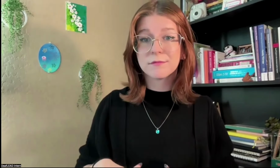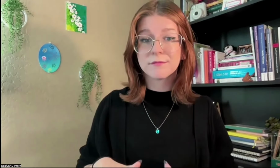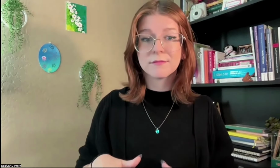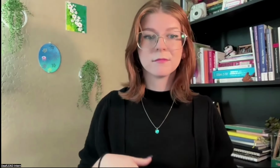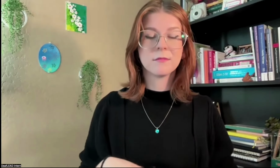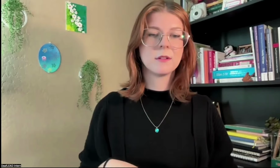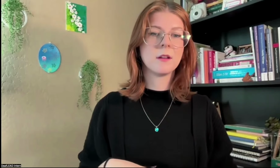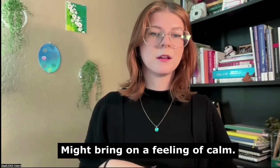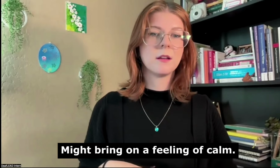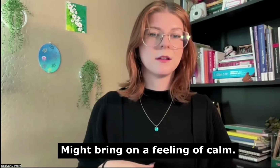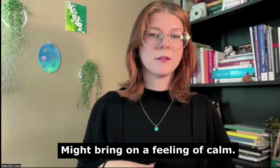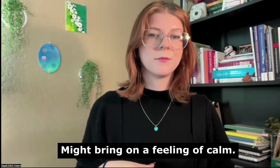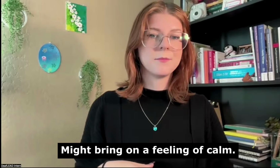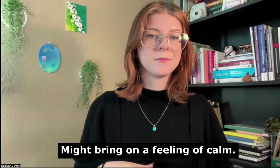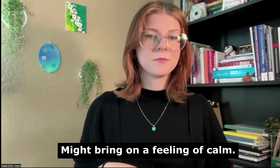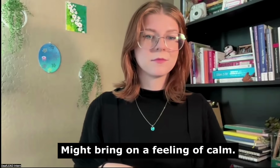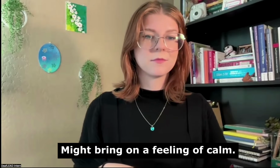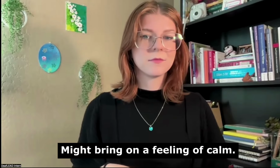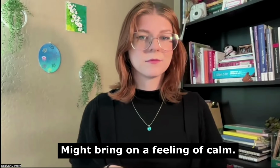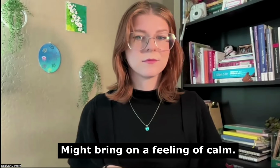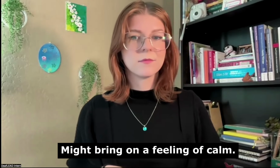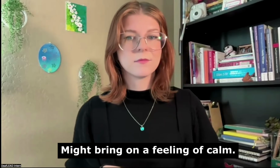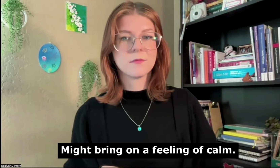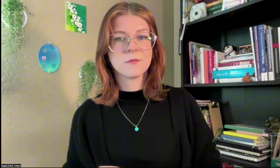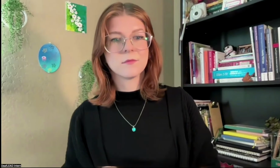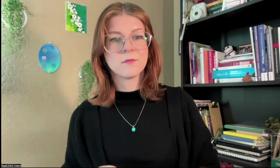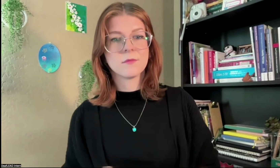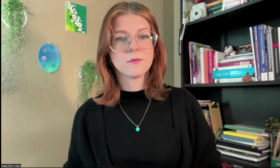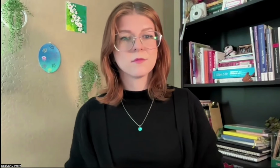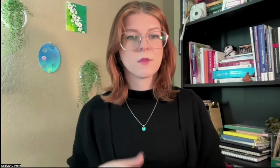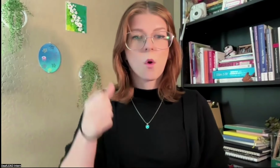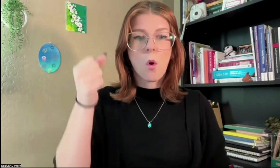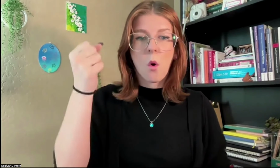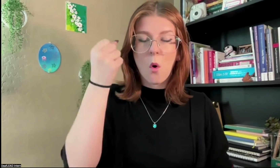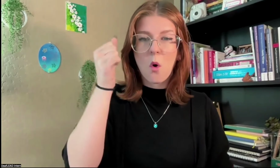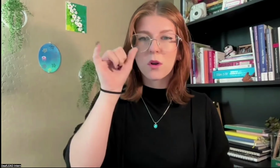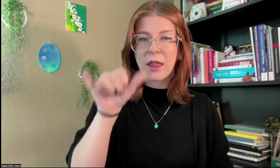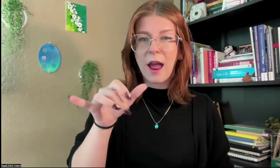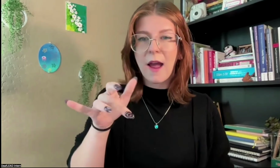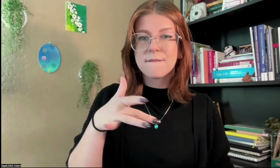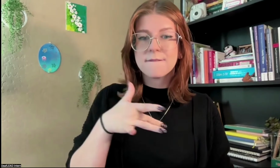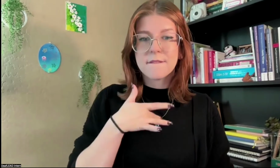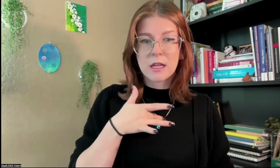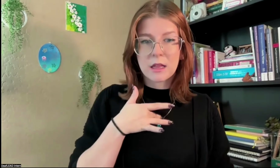smile, might bring on a feeling of calm.